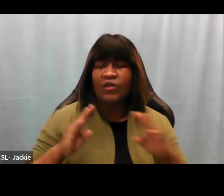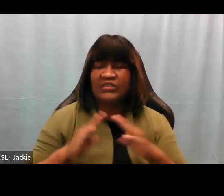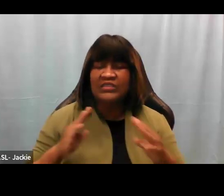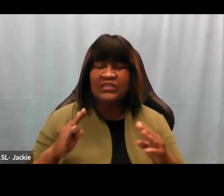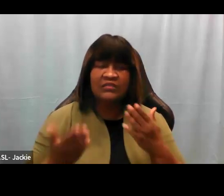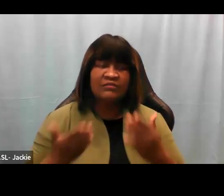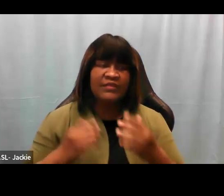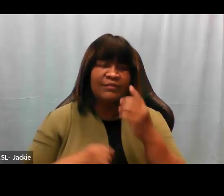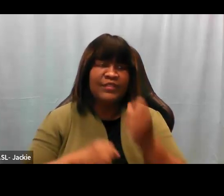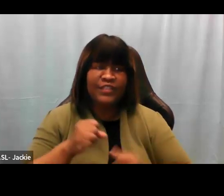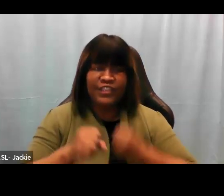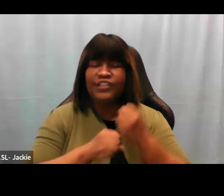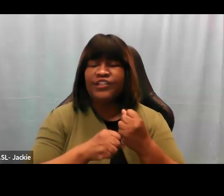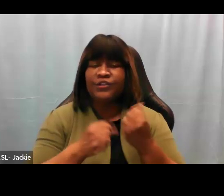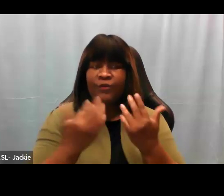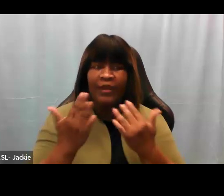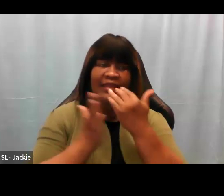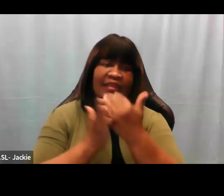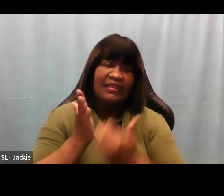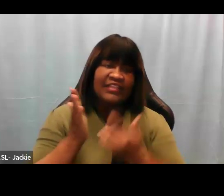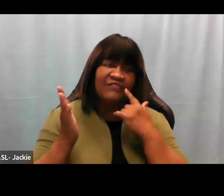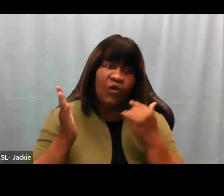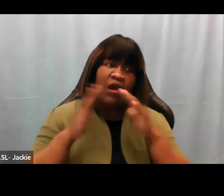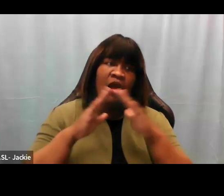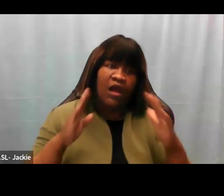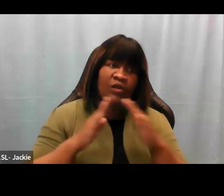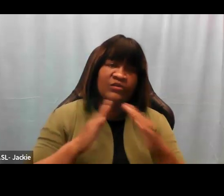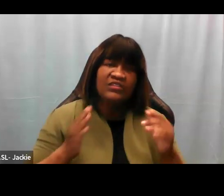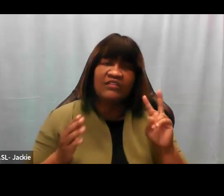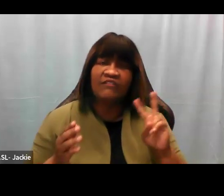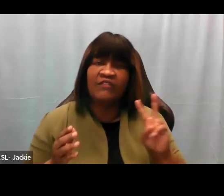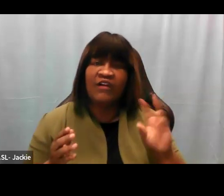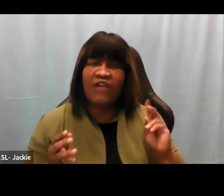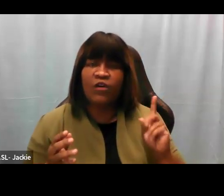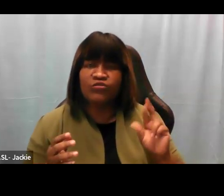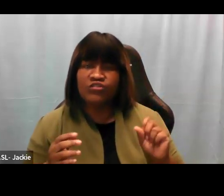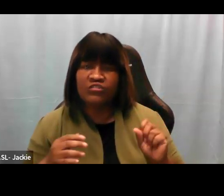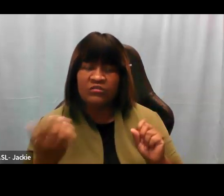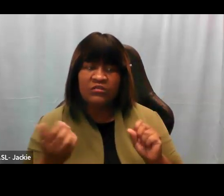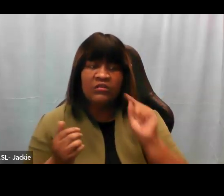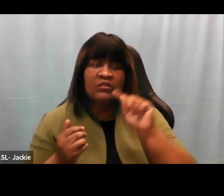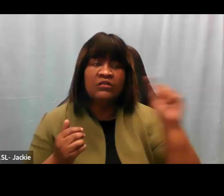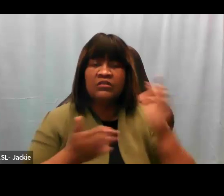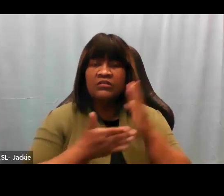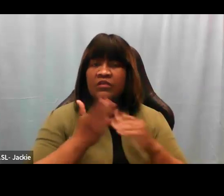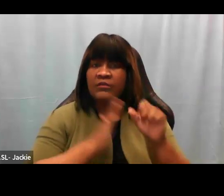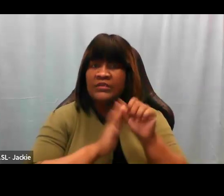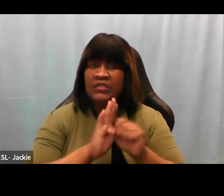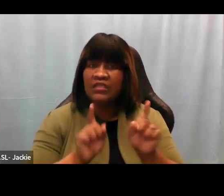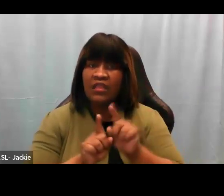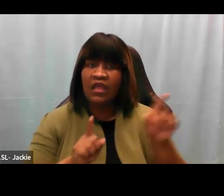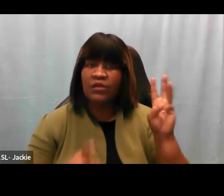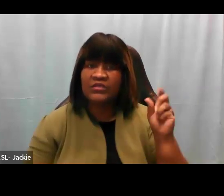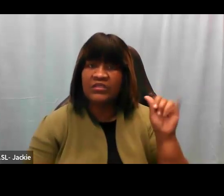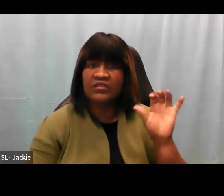including year-long waiting lists for the housing choice vouchers. Although in some states like Wisconsin, for example, preference